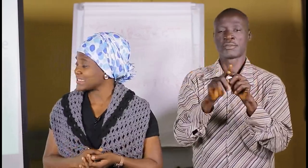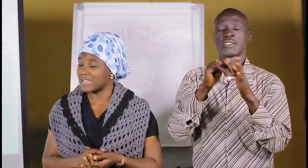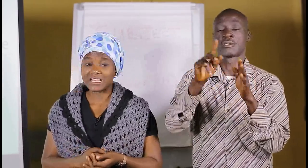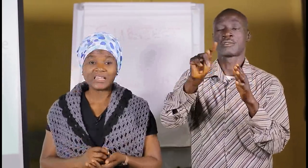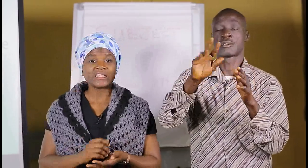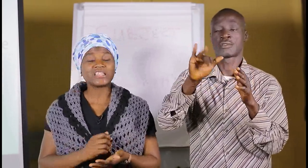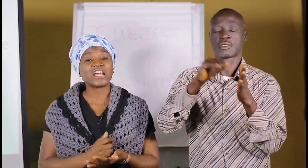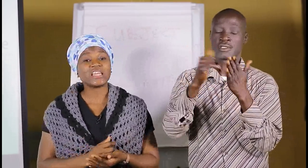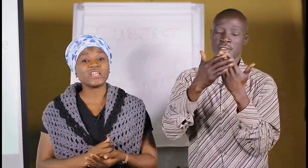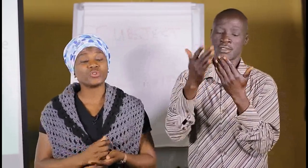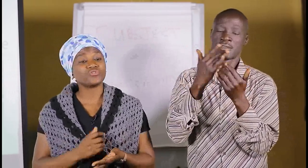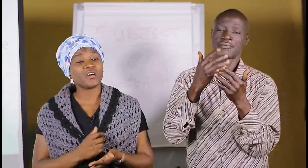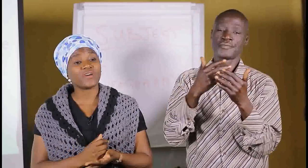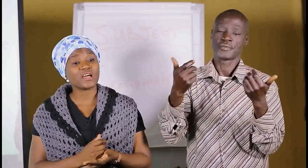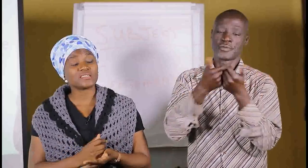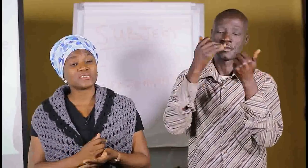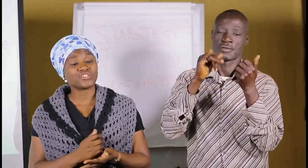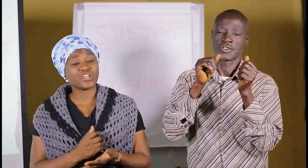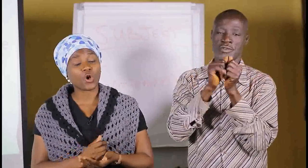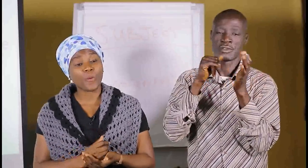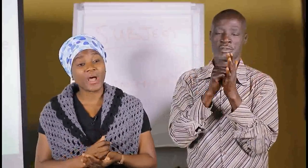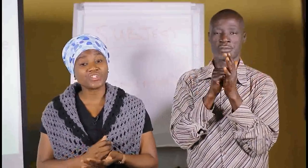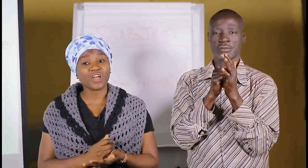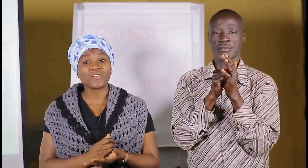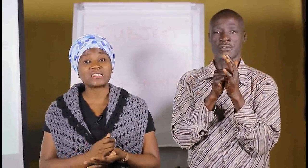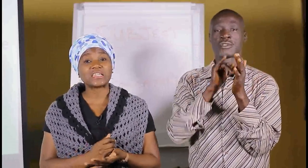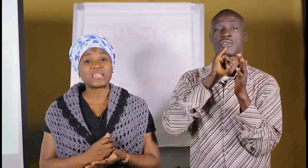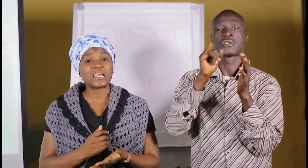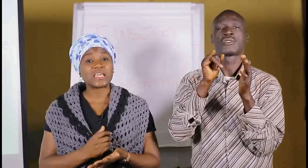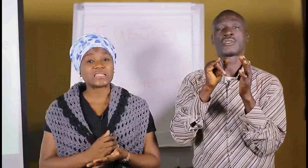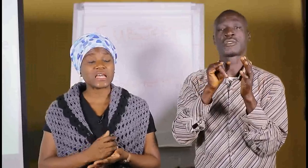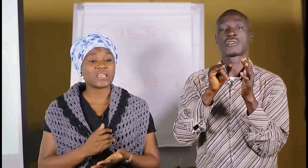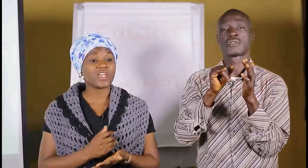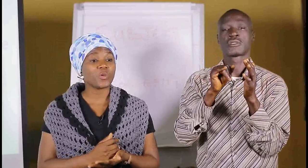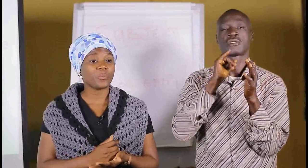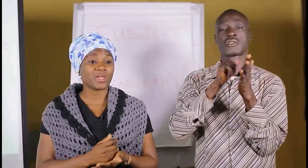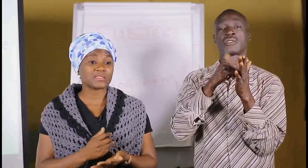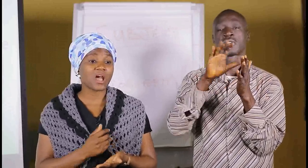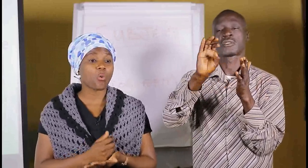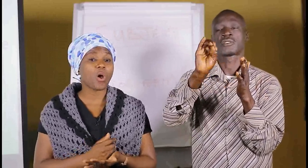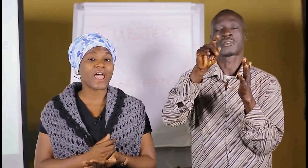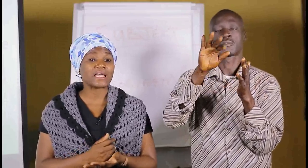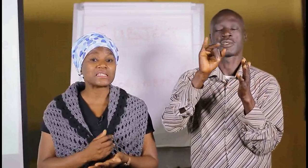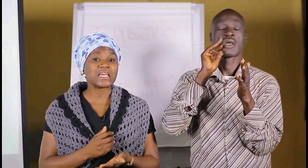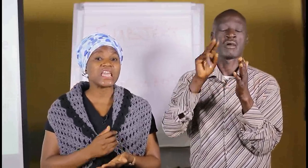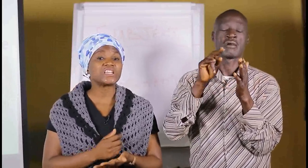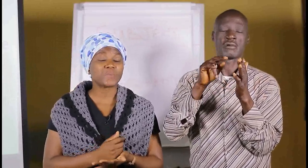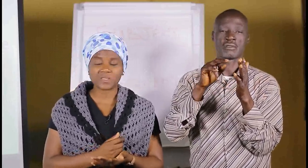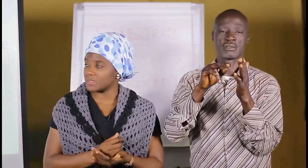it is easier. The challenge with compass traversing is that the equipment are